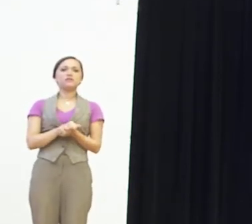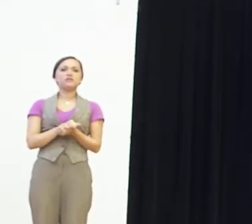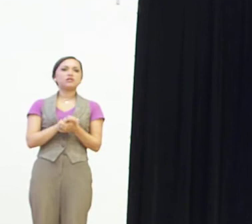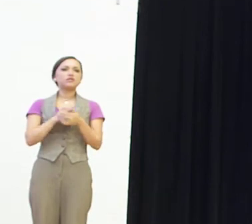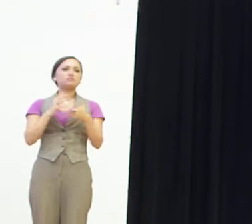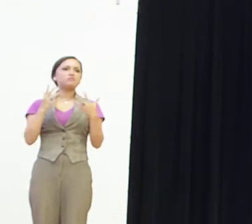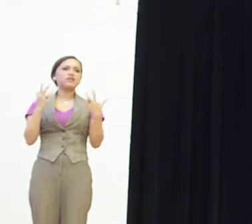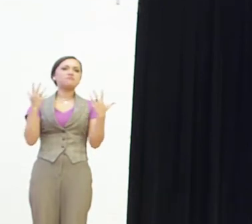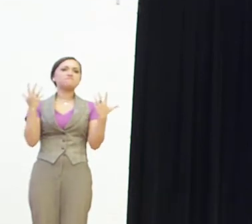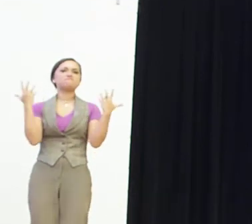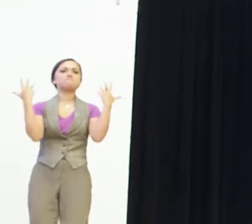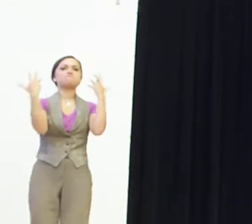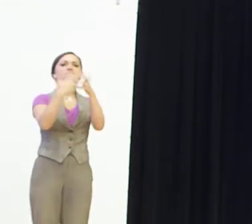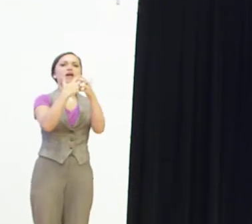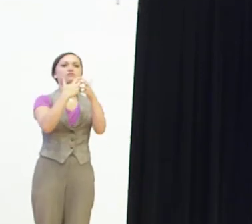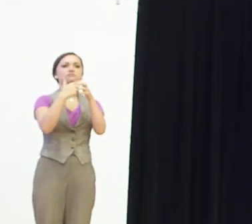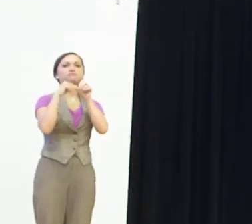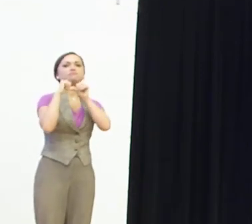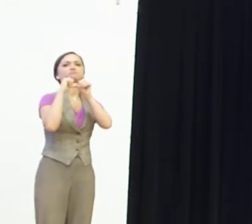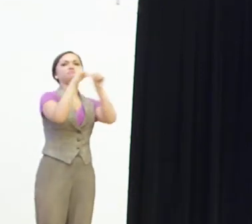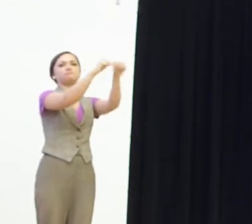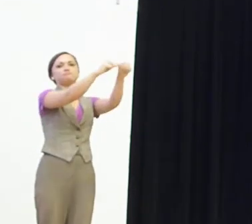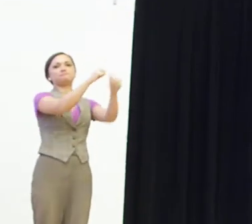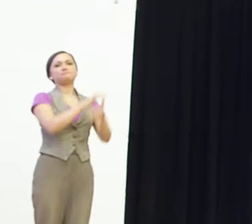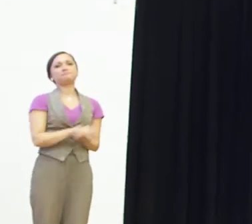partner as we move forward.